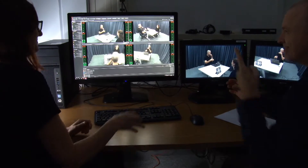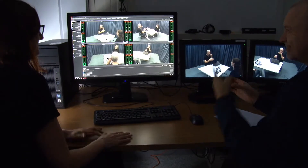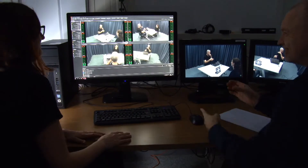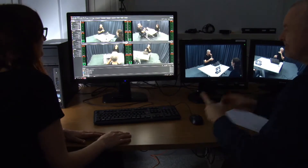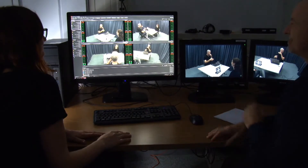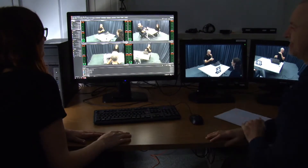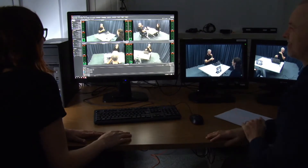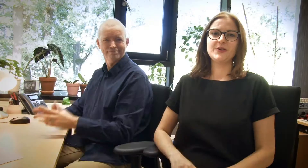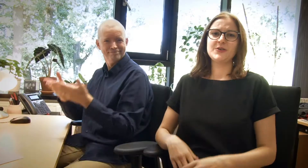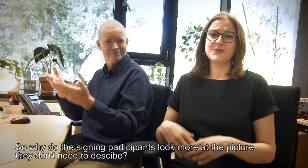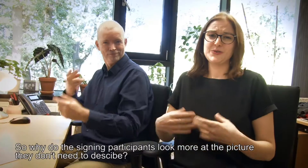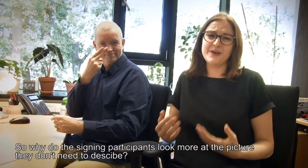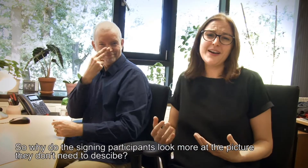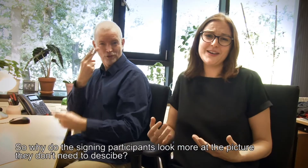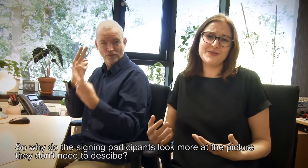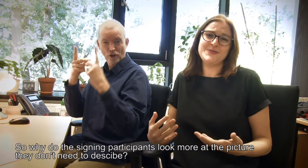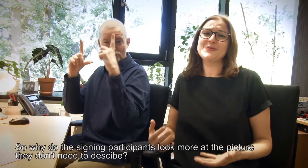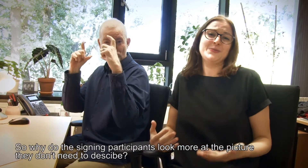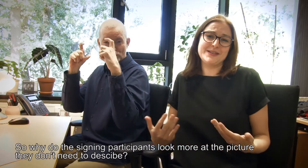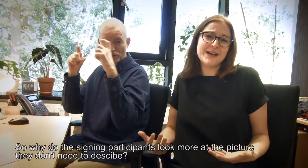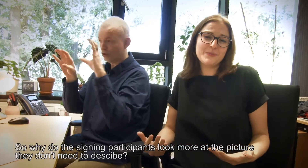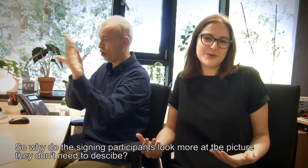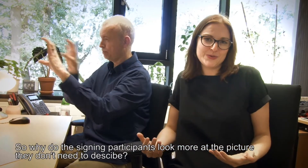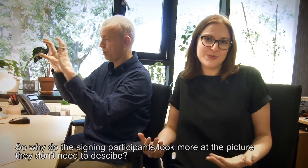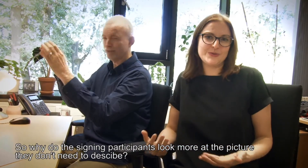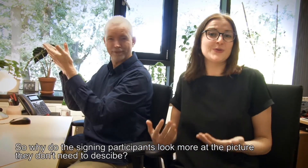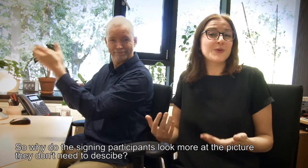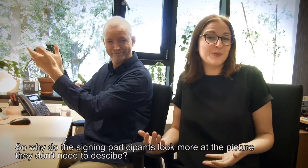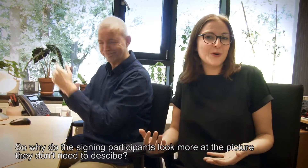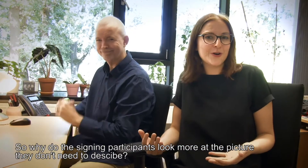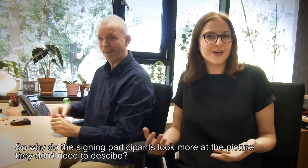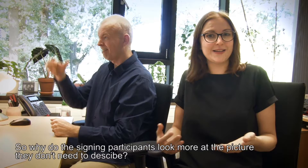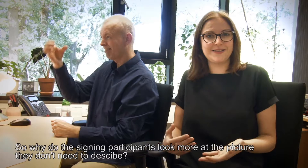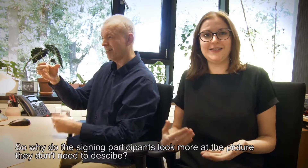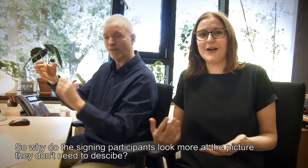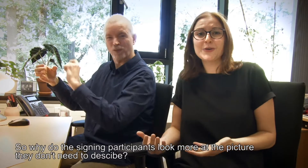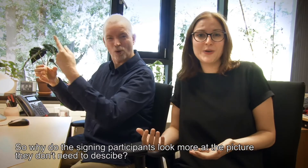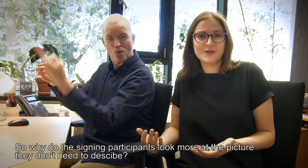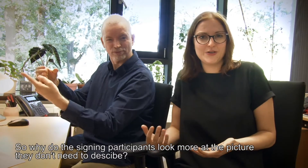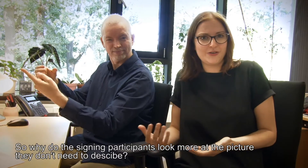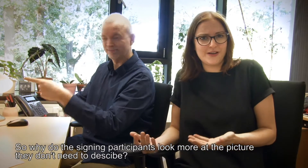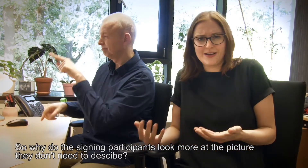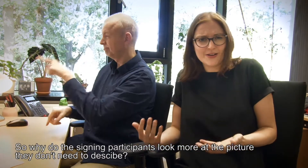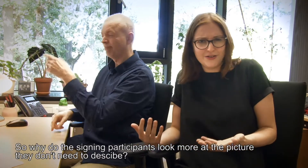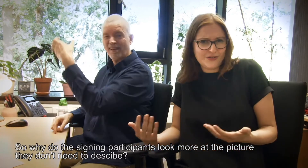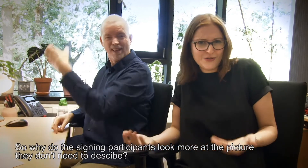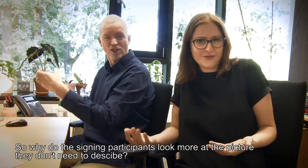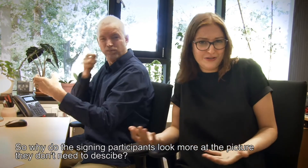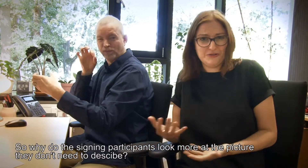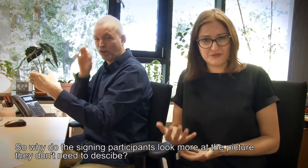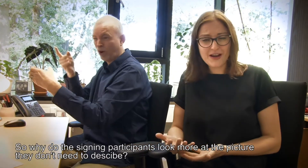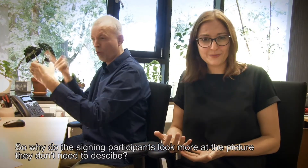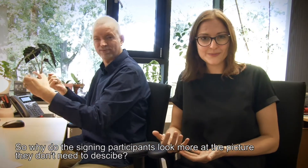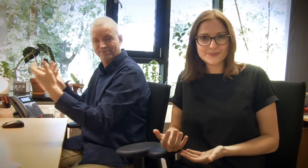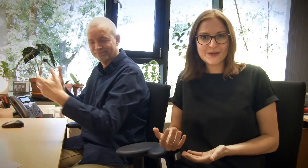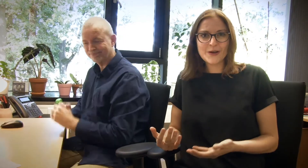describe. So why do my signing participants look more at the other picture they actually don't need